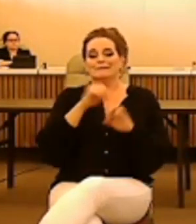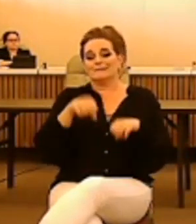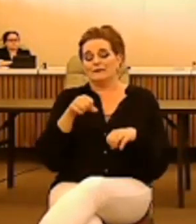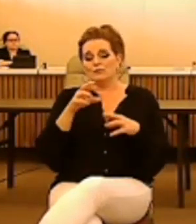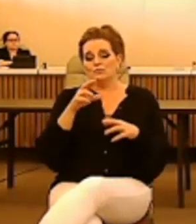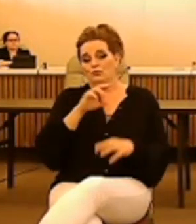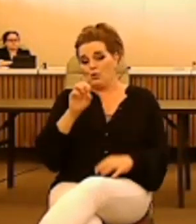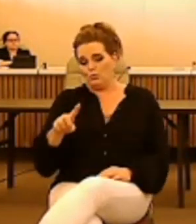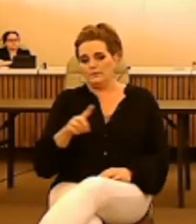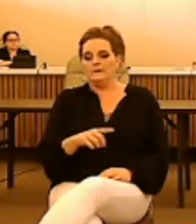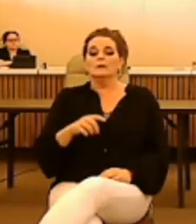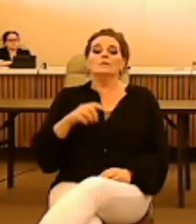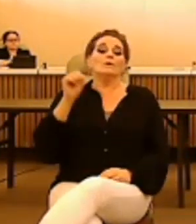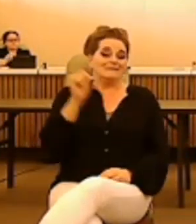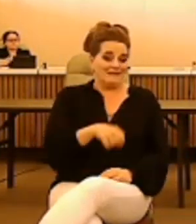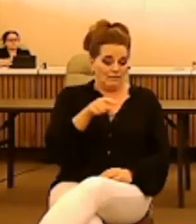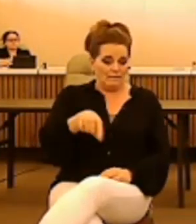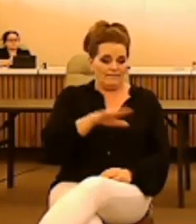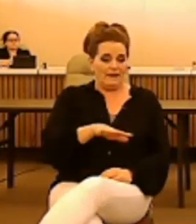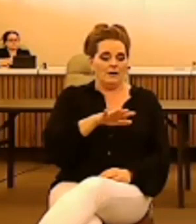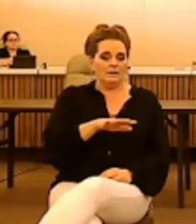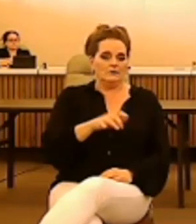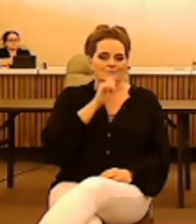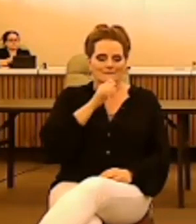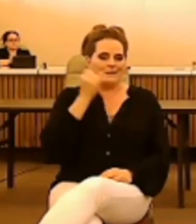Erie Station Road, there's not supposed to be any.